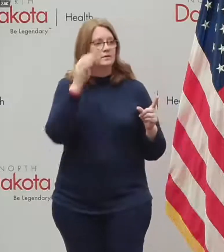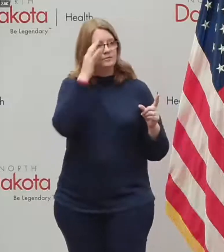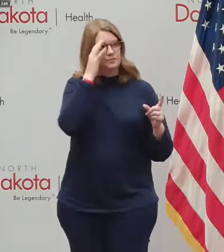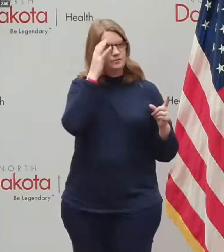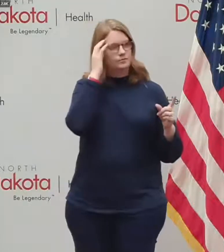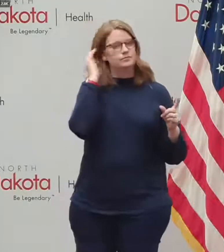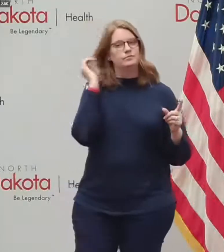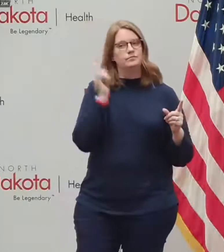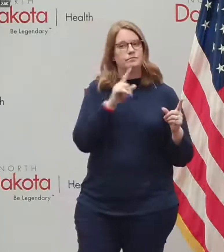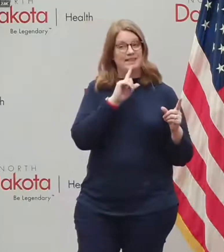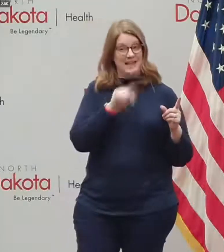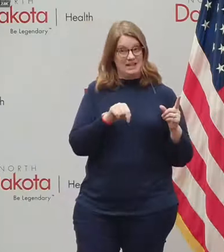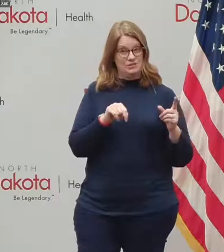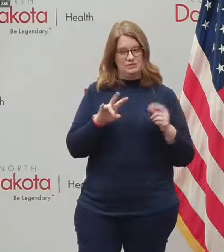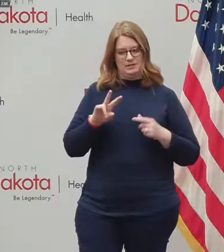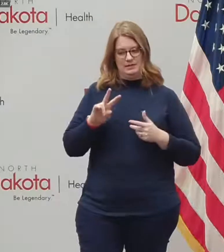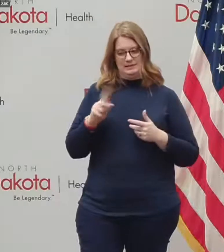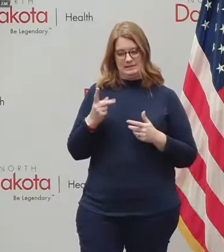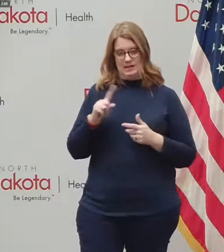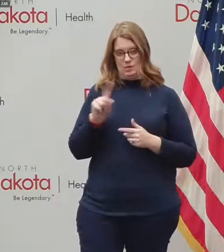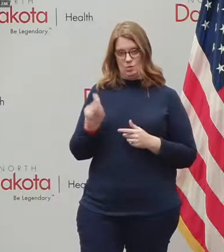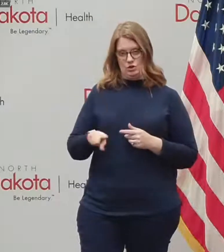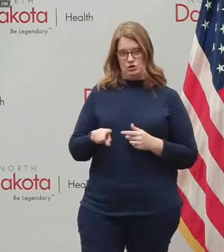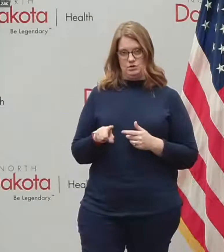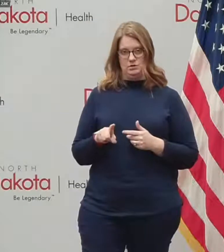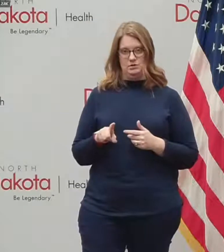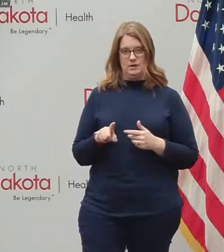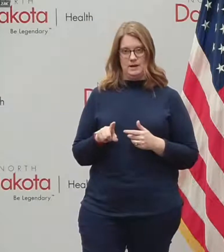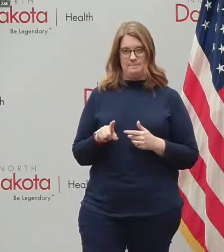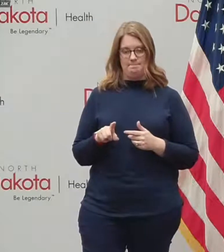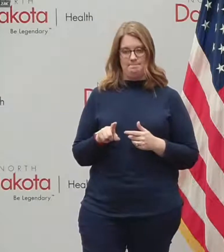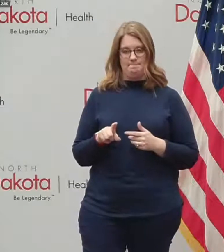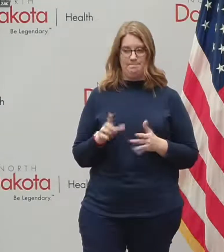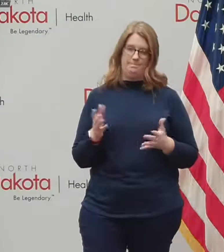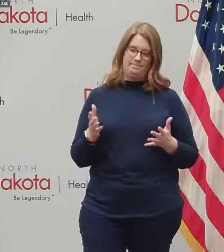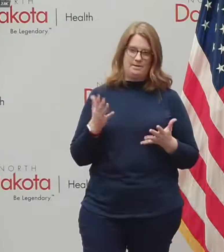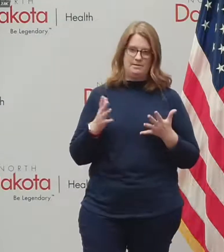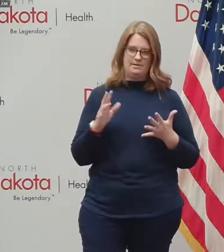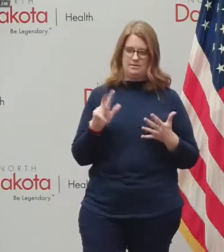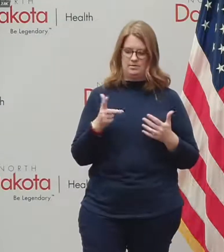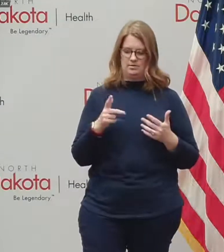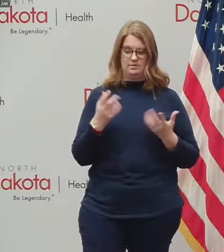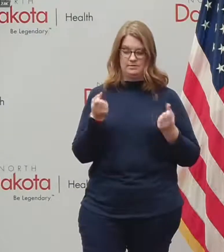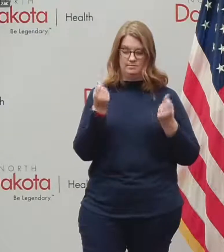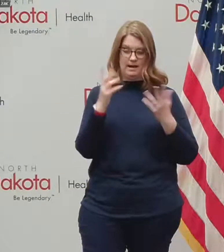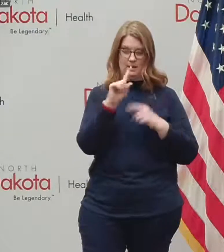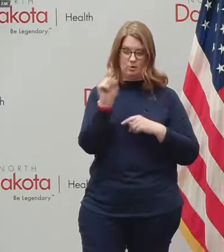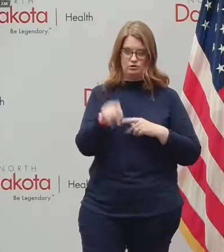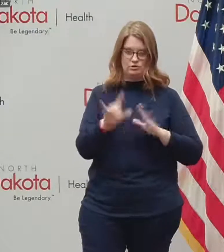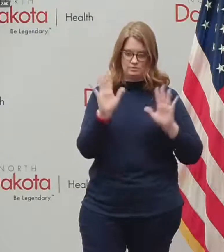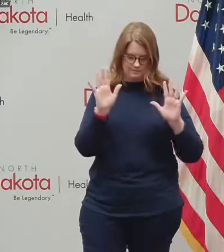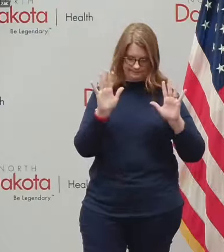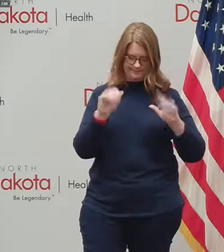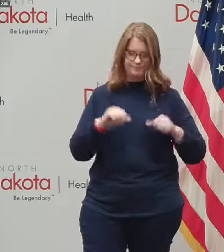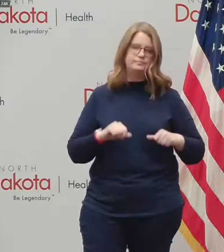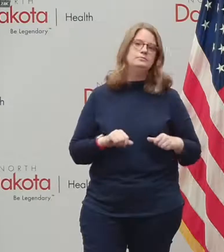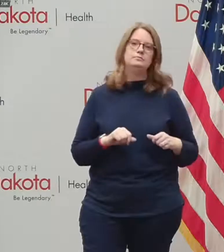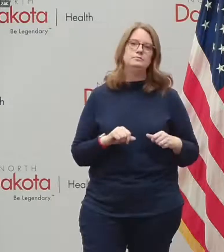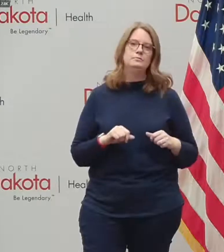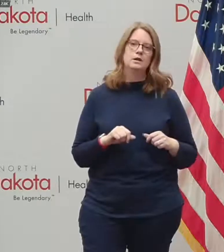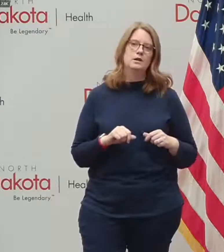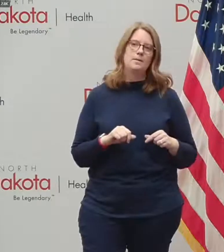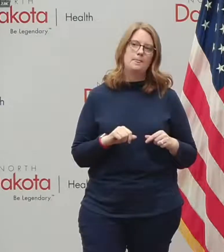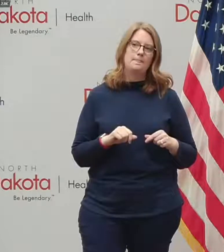The answer to the second question, Gene, is, or maybe there's the third question, there's multiple questions there, but is that, yeah, we